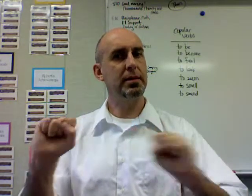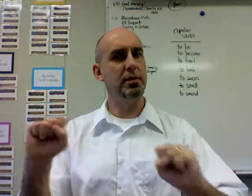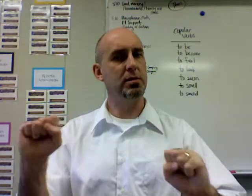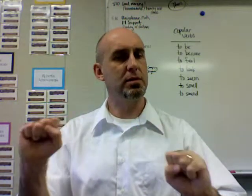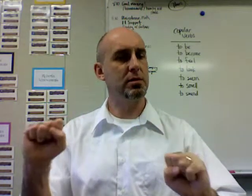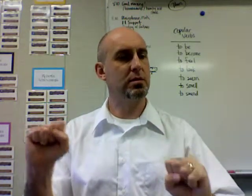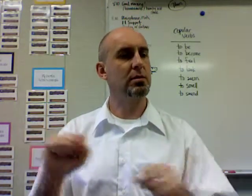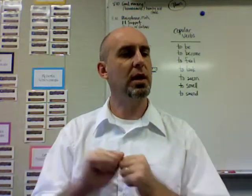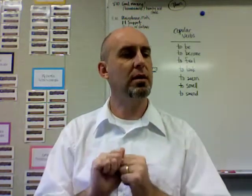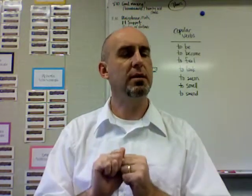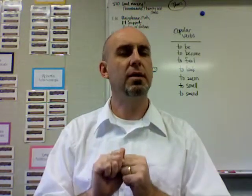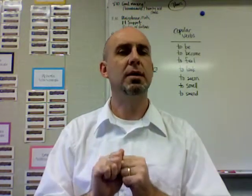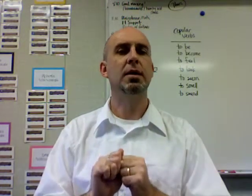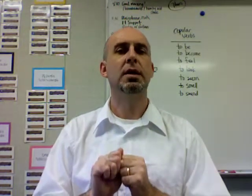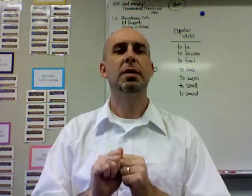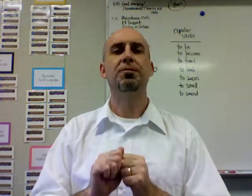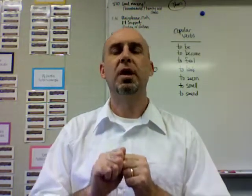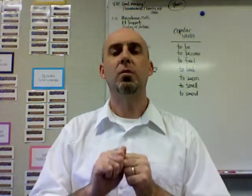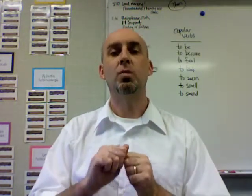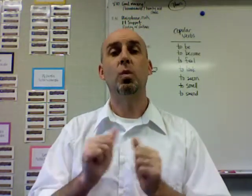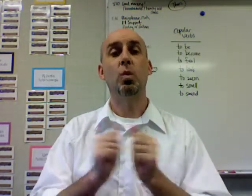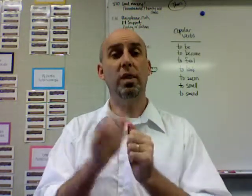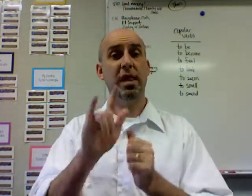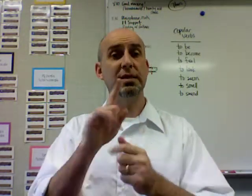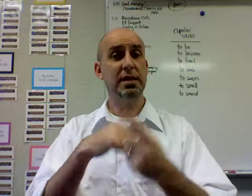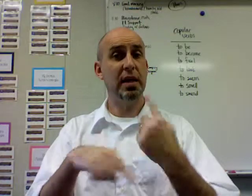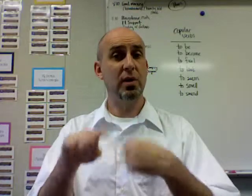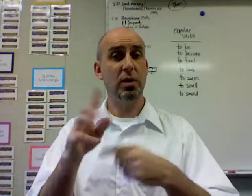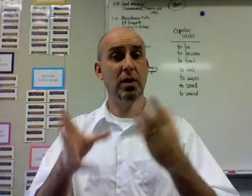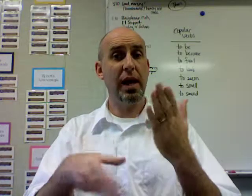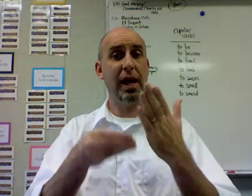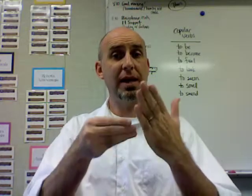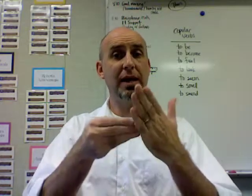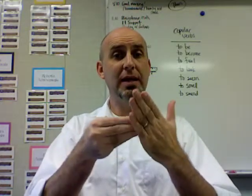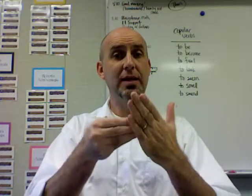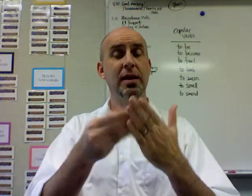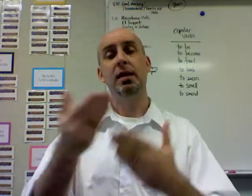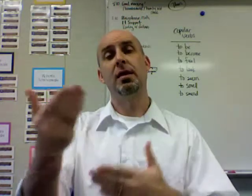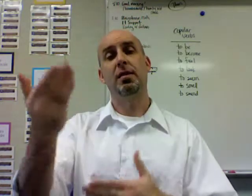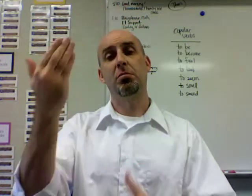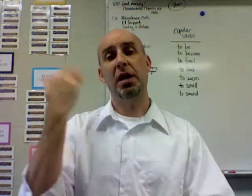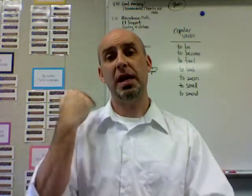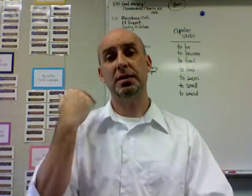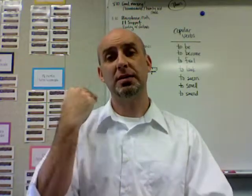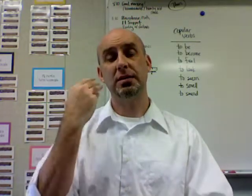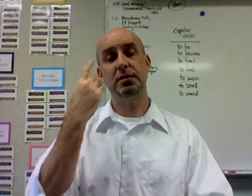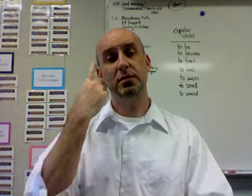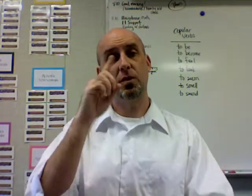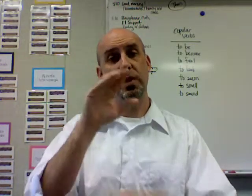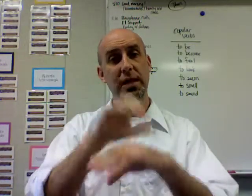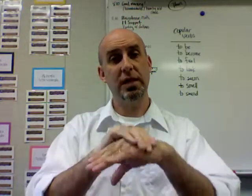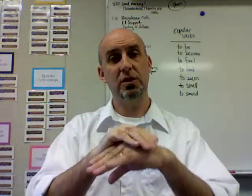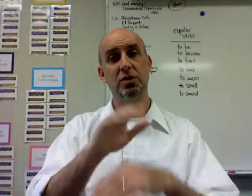continues. Okay. With that sign, we are adding the past for the English